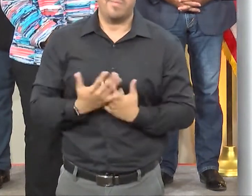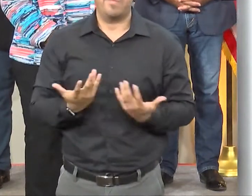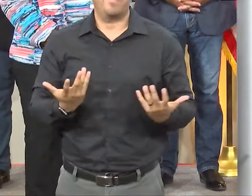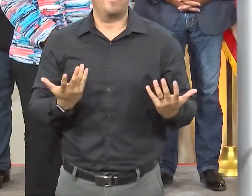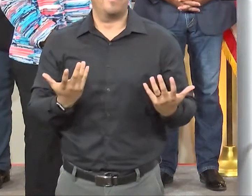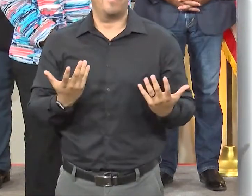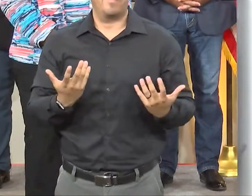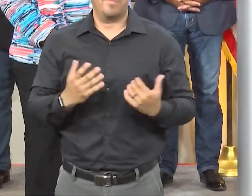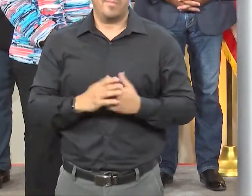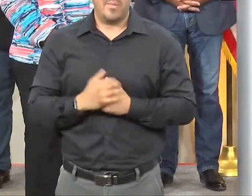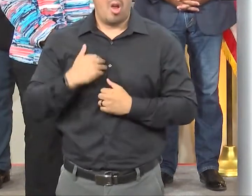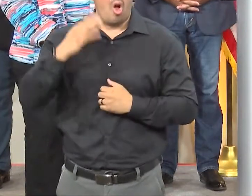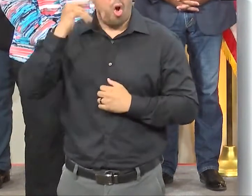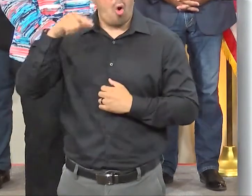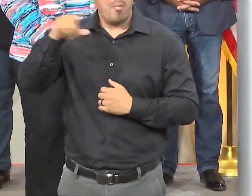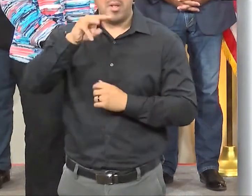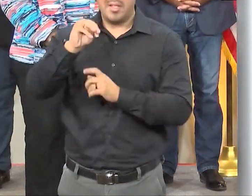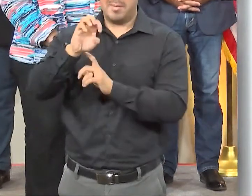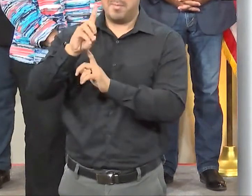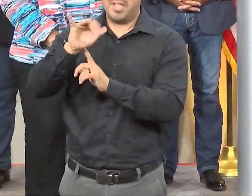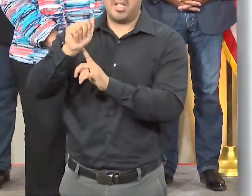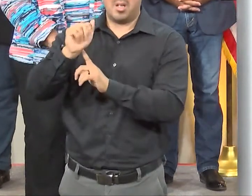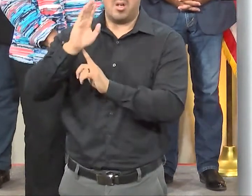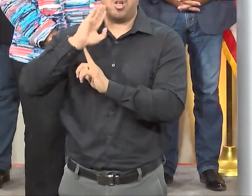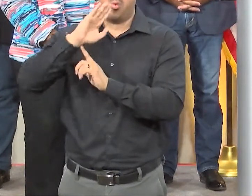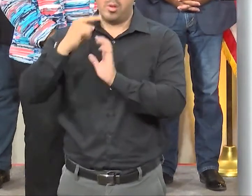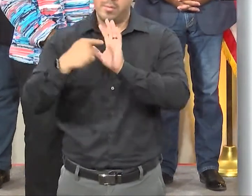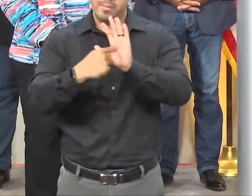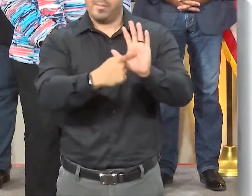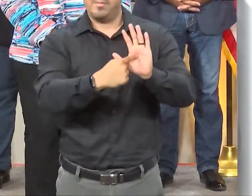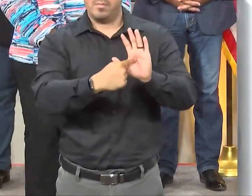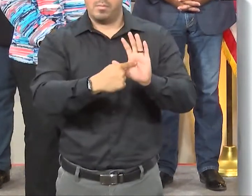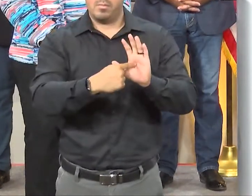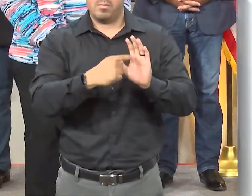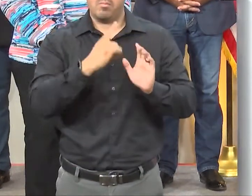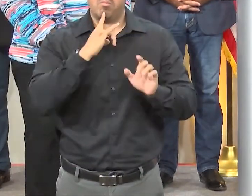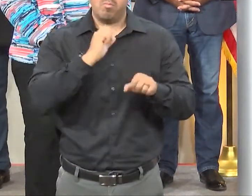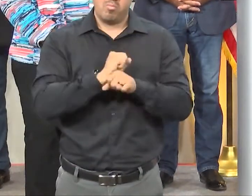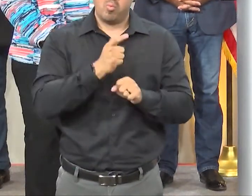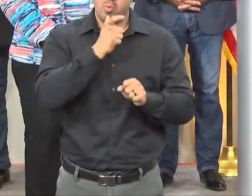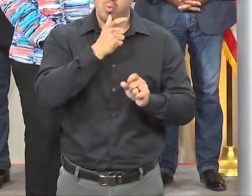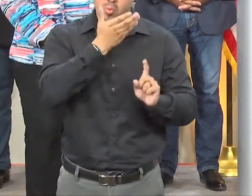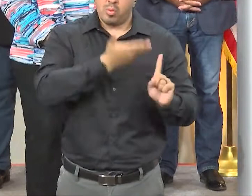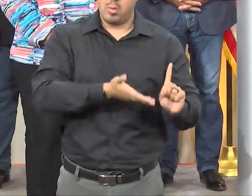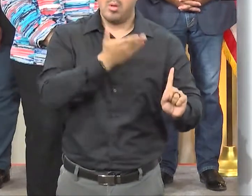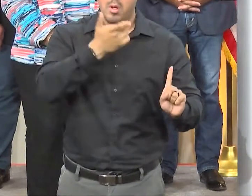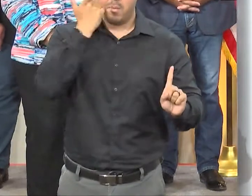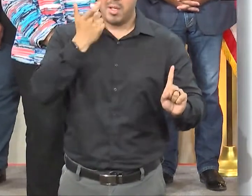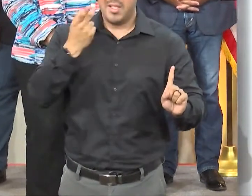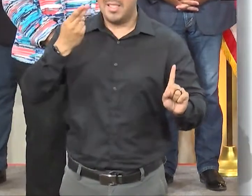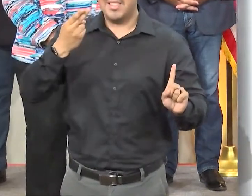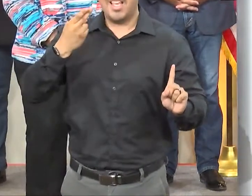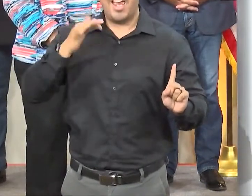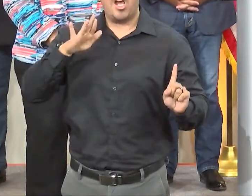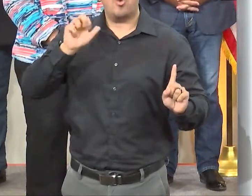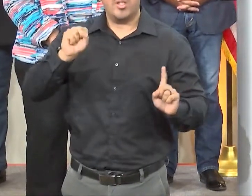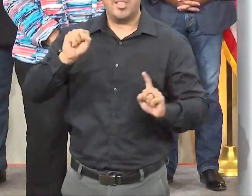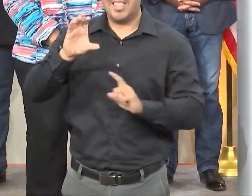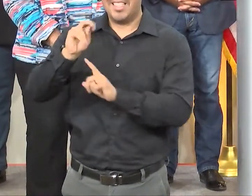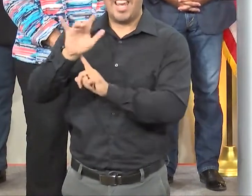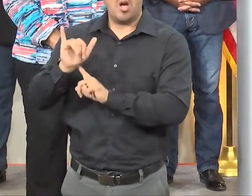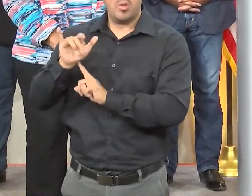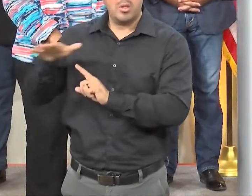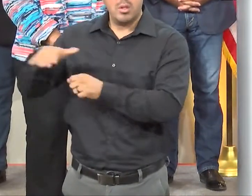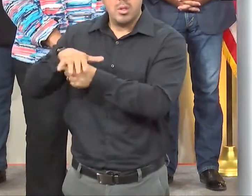I hope the media will put good attention on this because people throughout Harris County and Houston are really suffering for